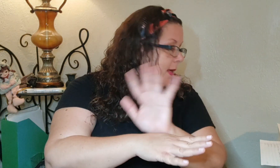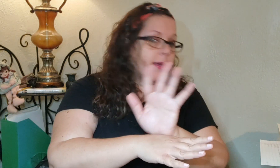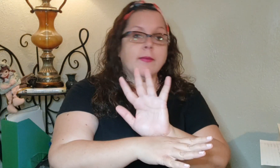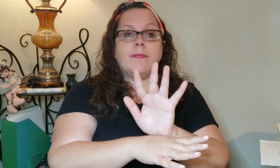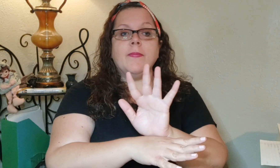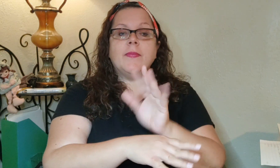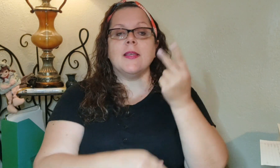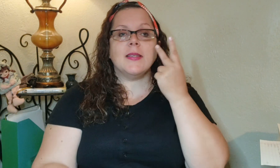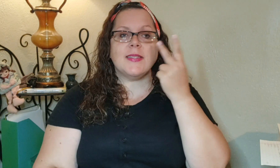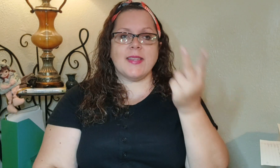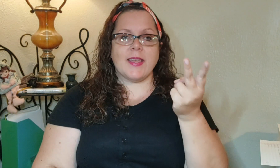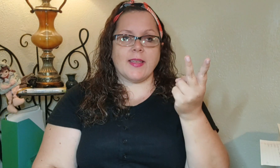Movie, see.